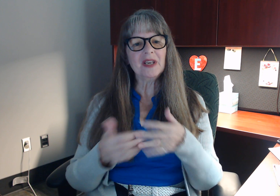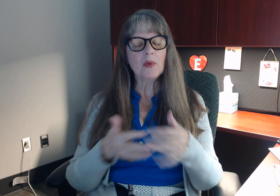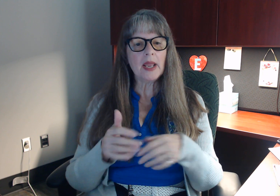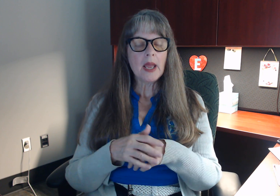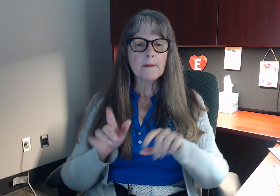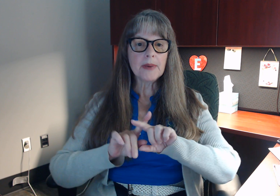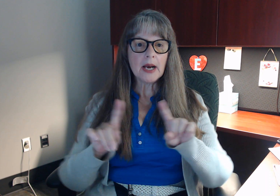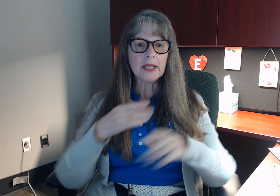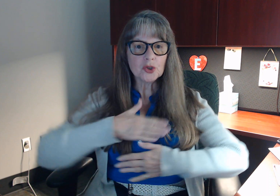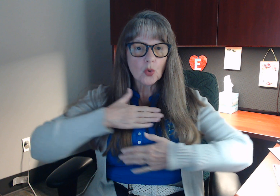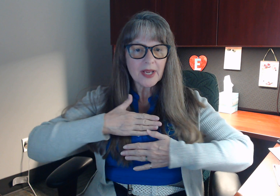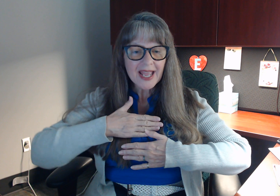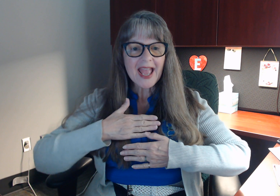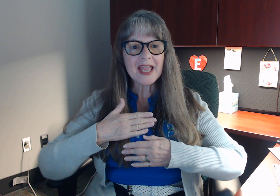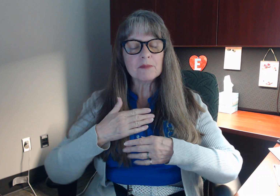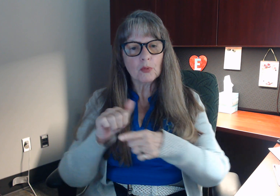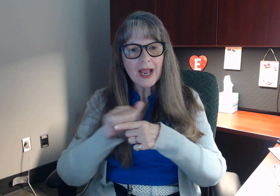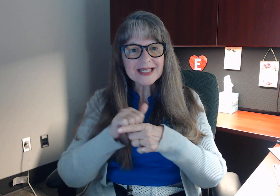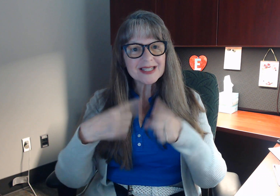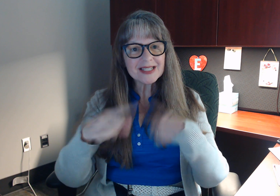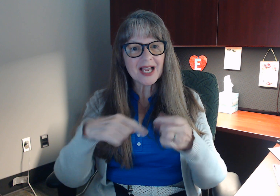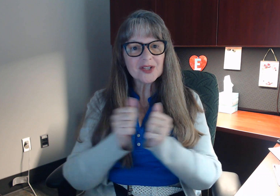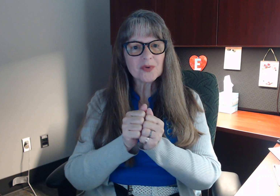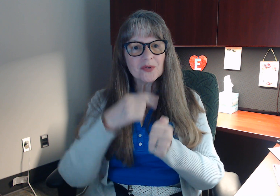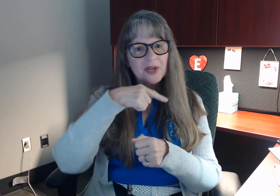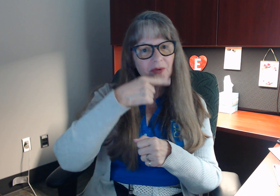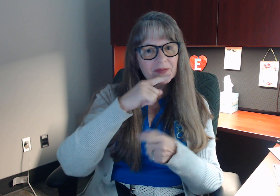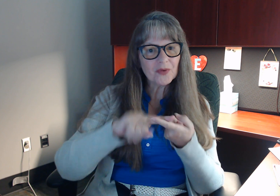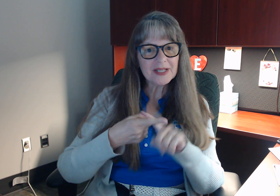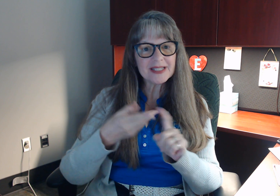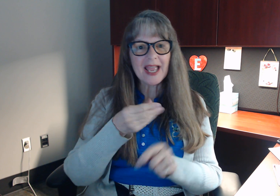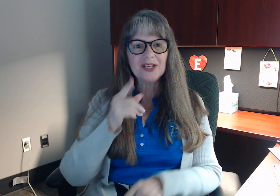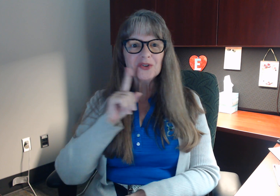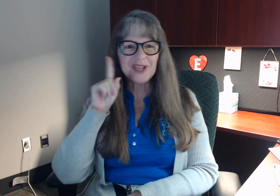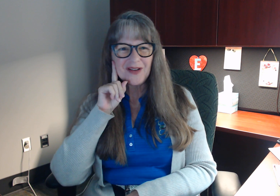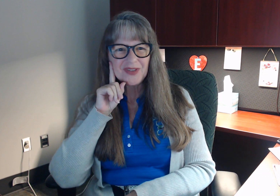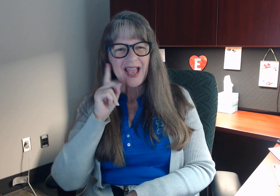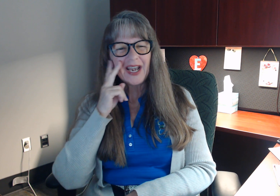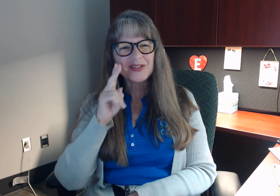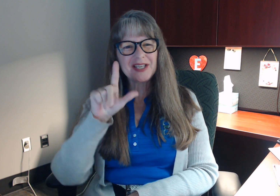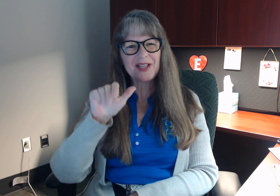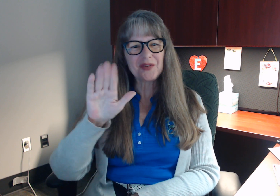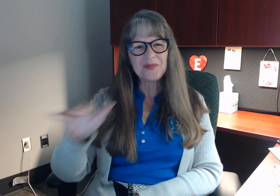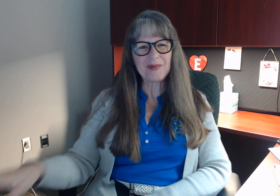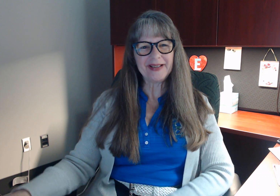anyway, but enjoy and practice the signs with your hearing friends and your deaf. And I'll see you later. Bye-bye.